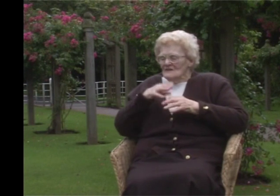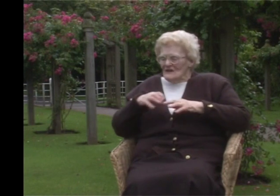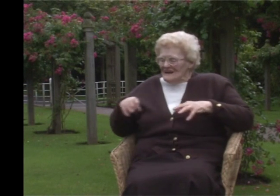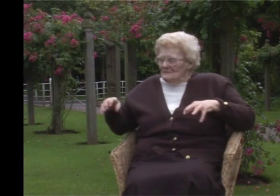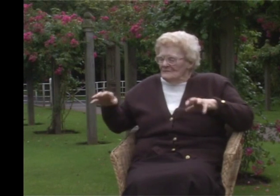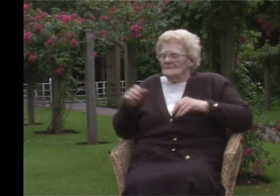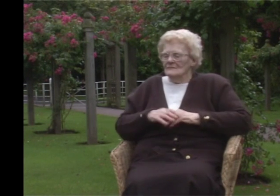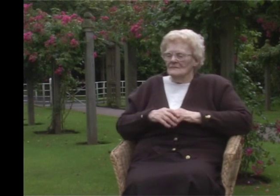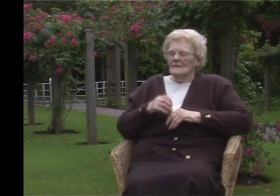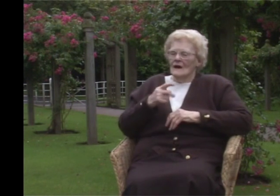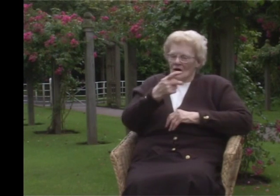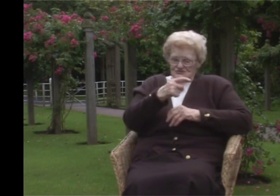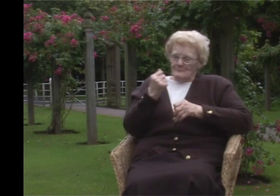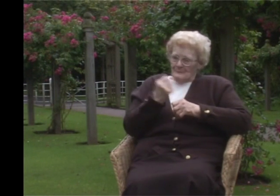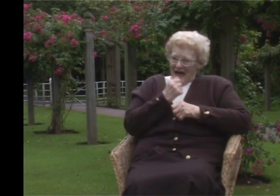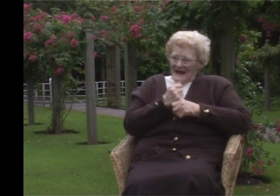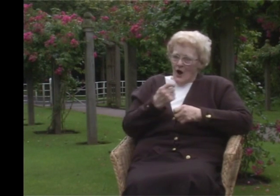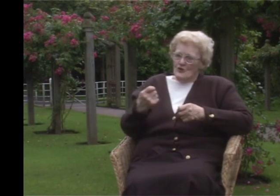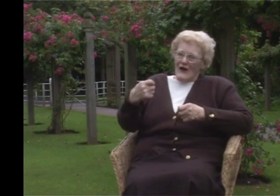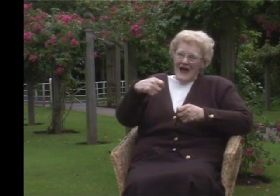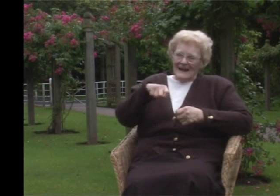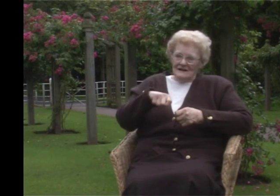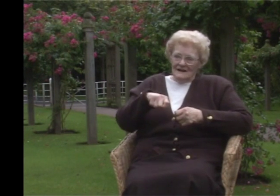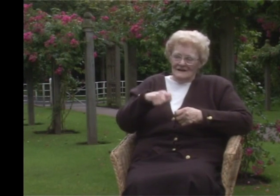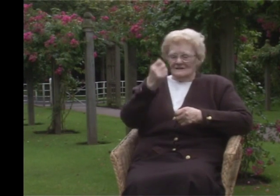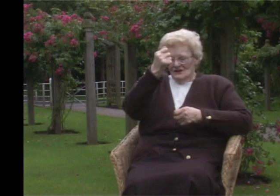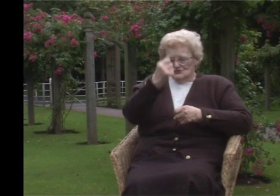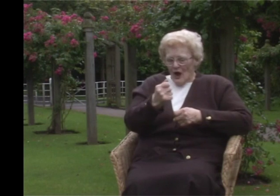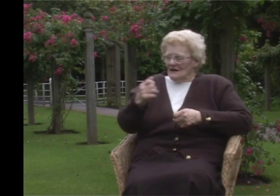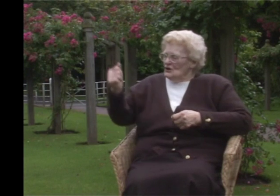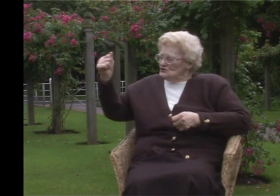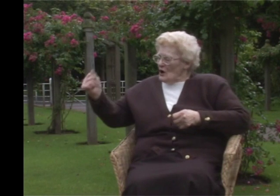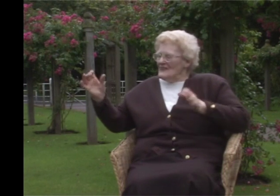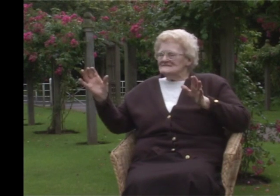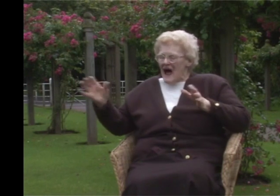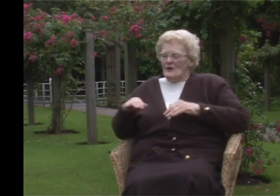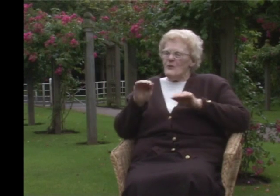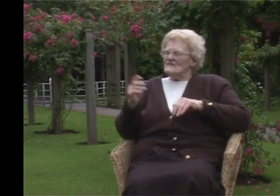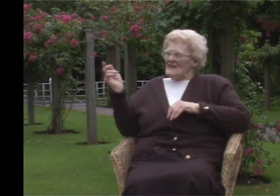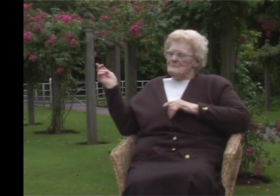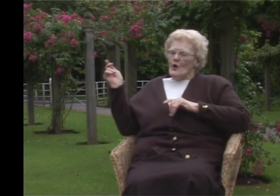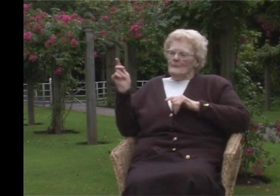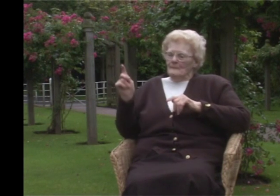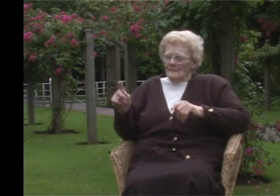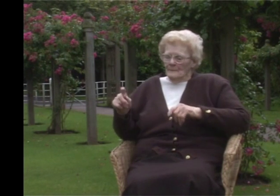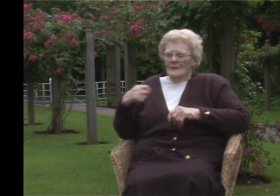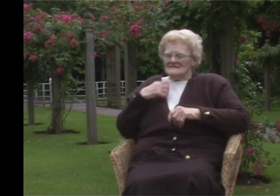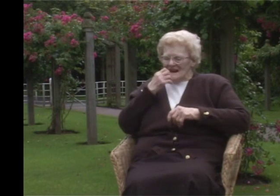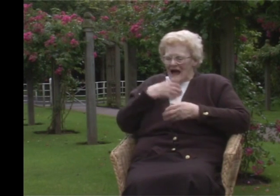dinner. The lady would make the gravy and place it into 2 jugs upon the dinner table, and we would wait for them to arrive. When